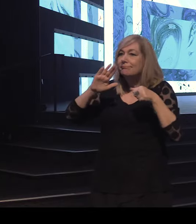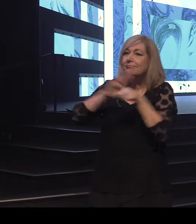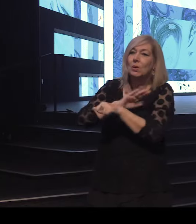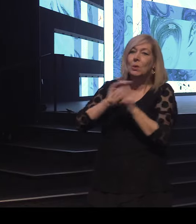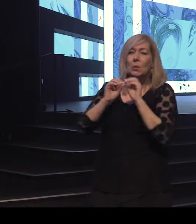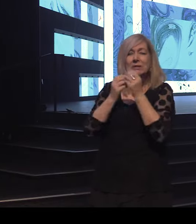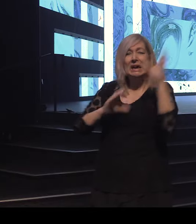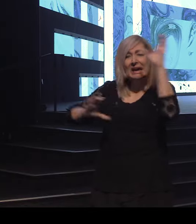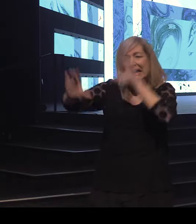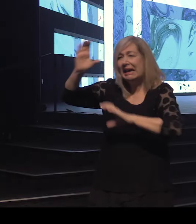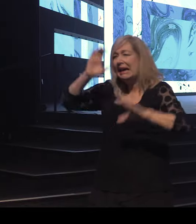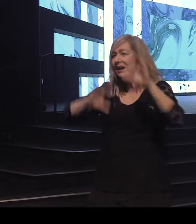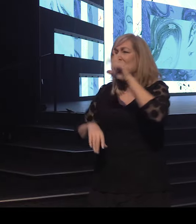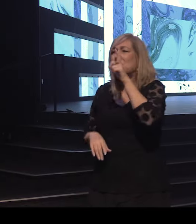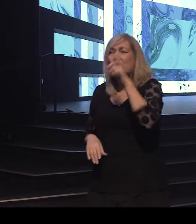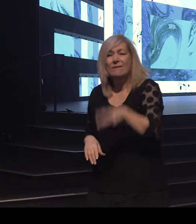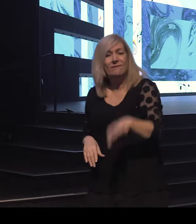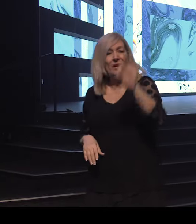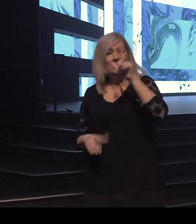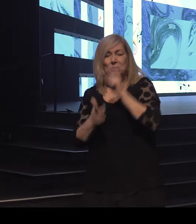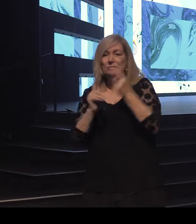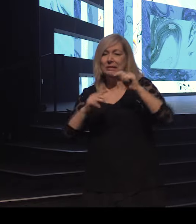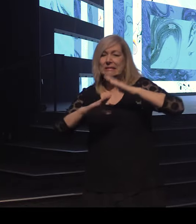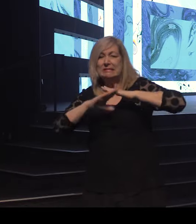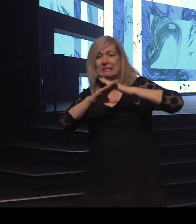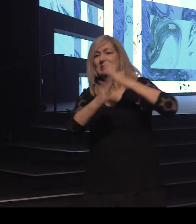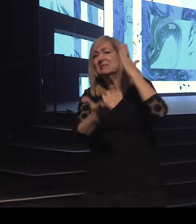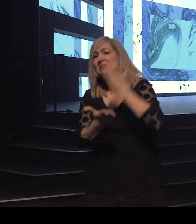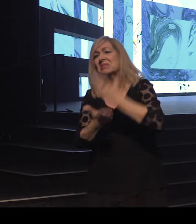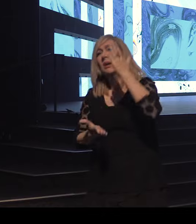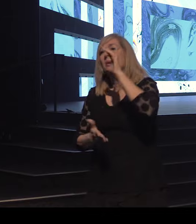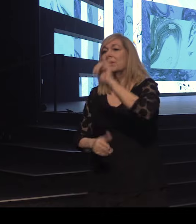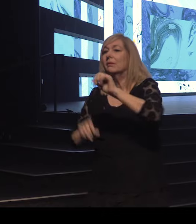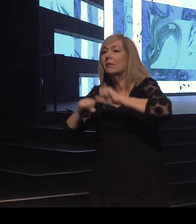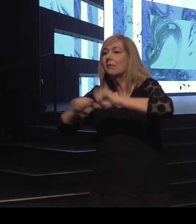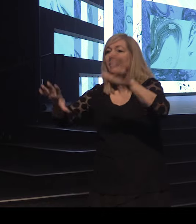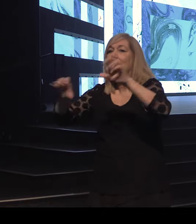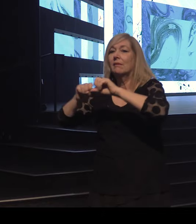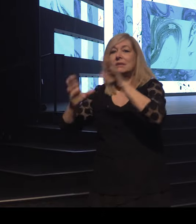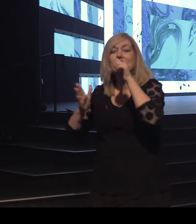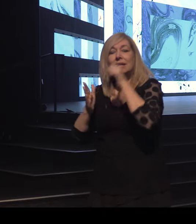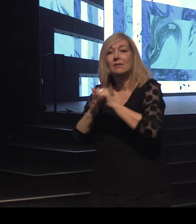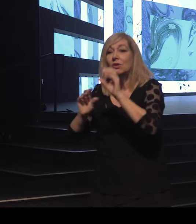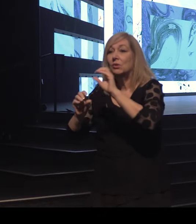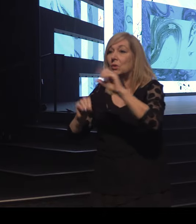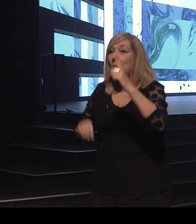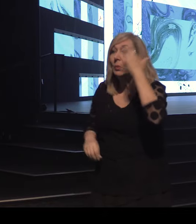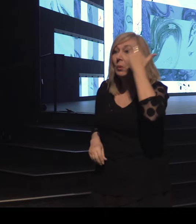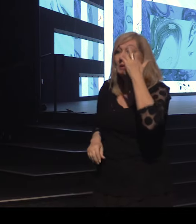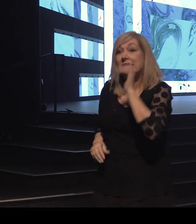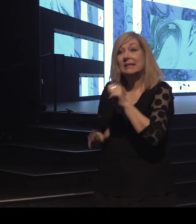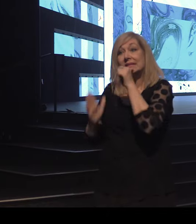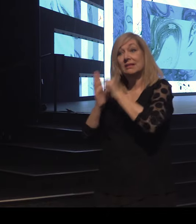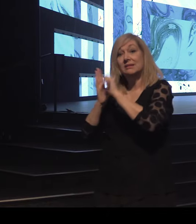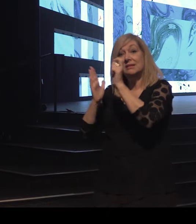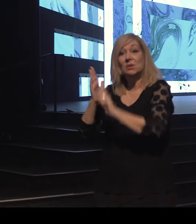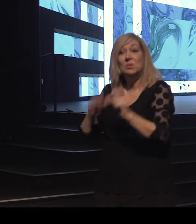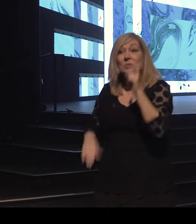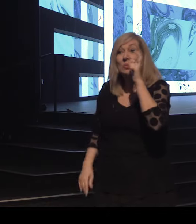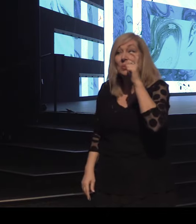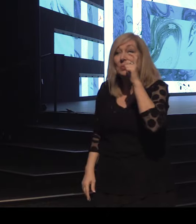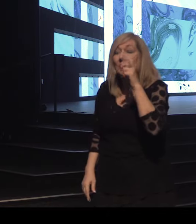and they worked like crazy to find and to stop it. No one even imagined that these letters